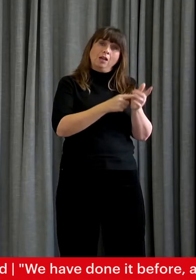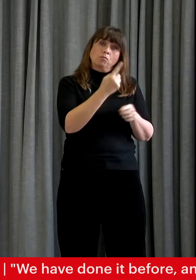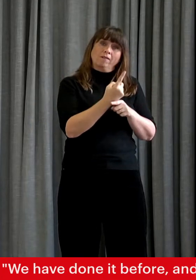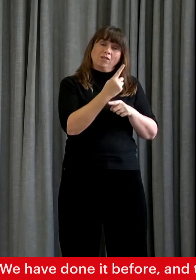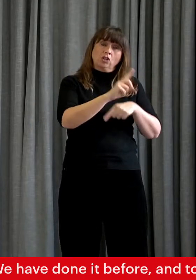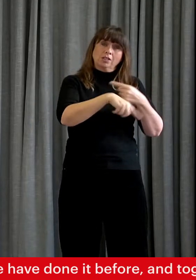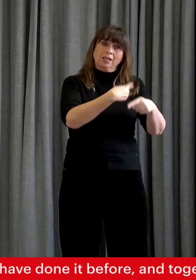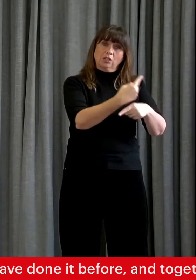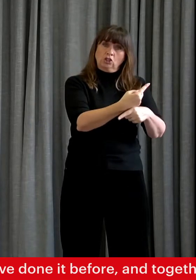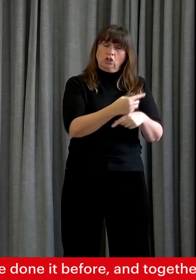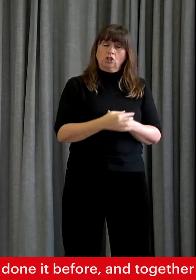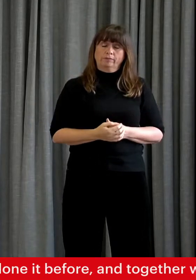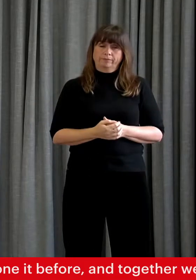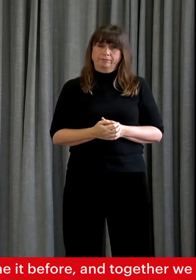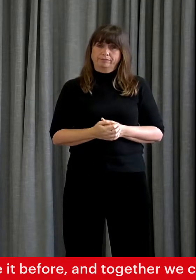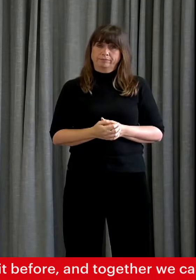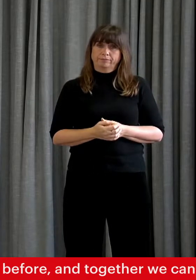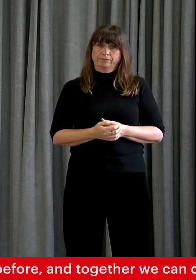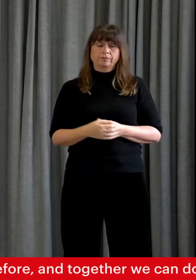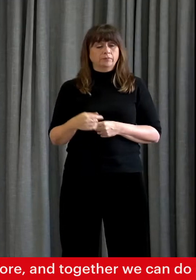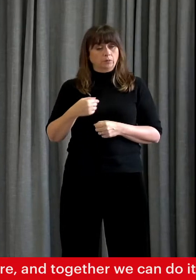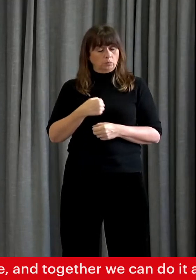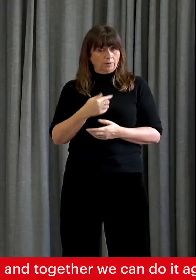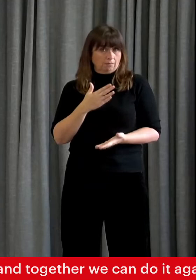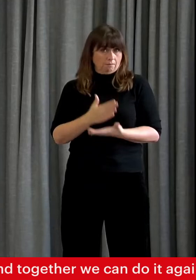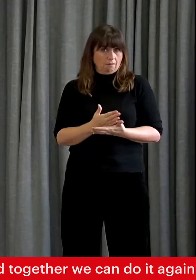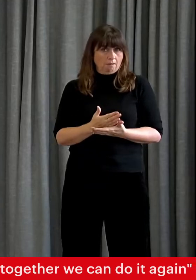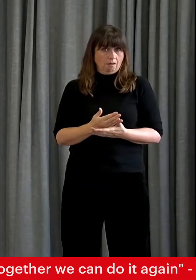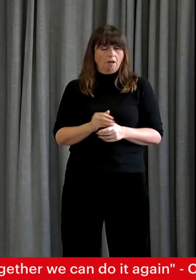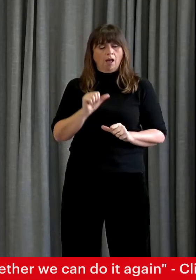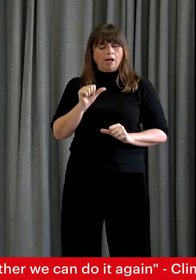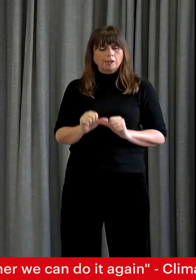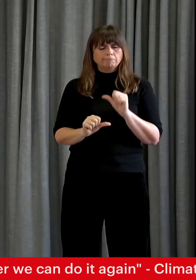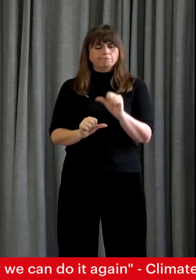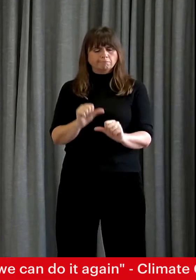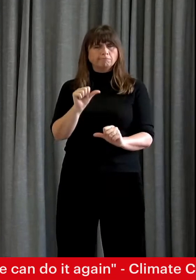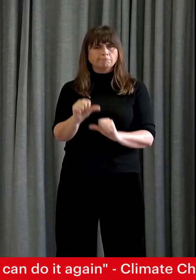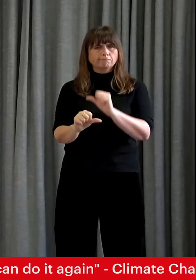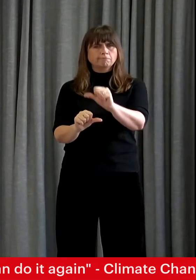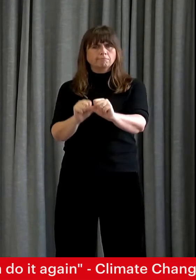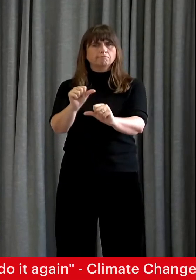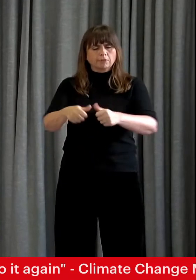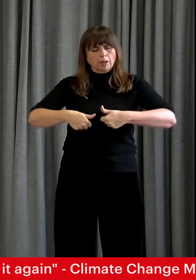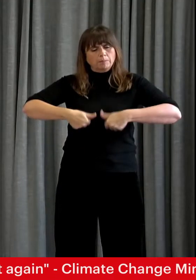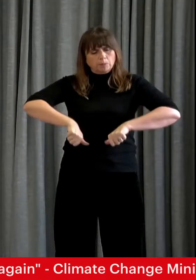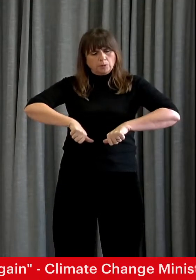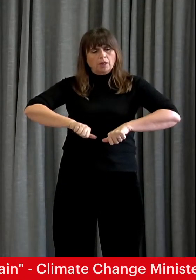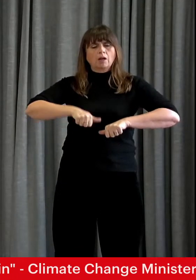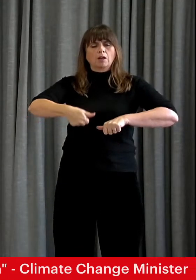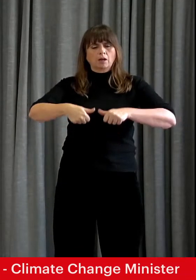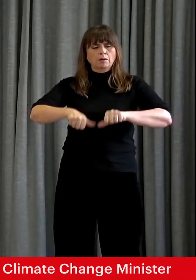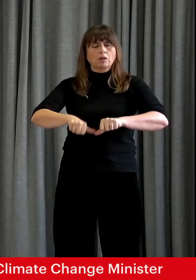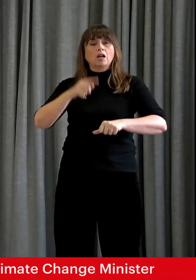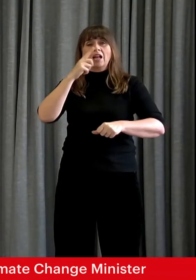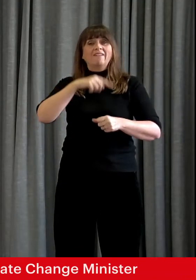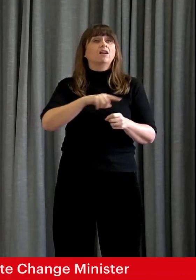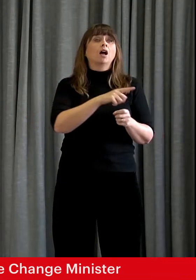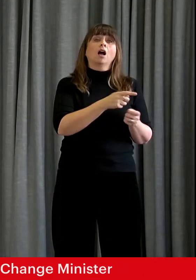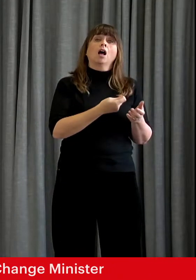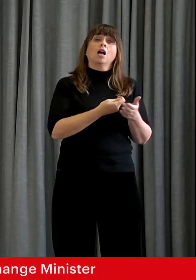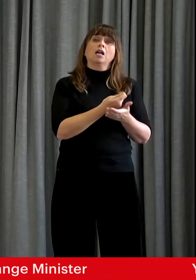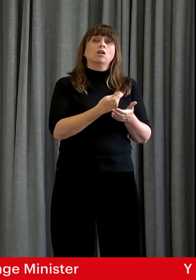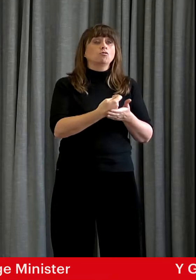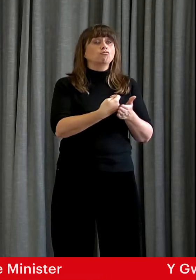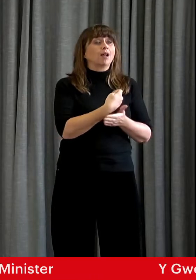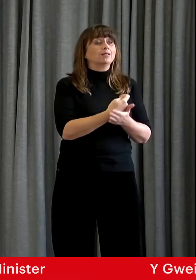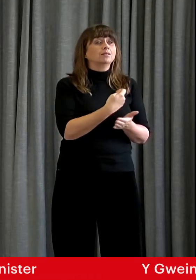year. We are taking a pragmatic approach to these changes, with a number of elements being realised at change of tenancy. This will ensure there is